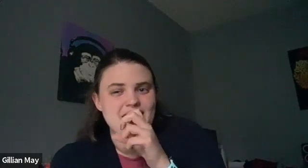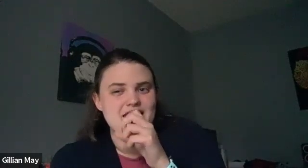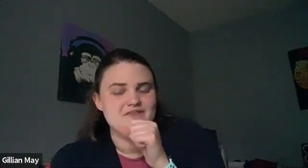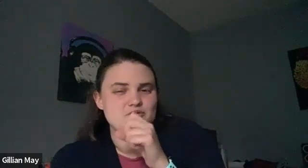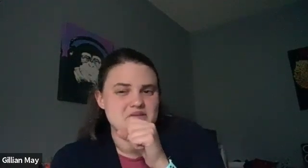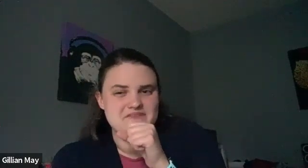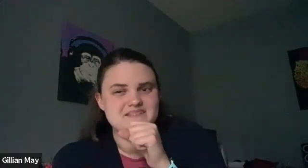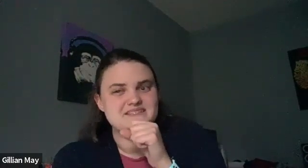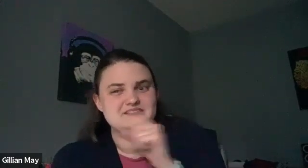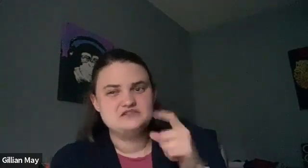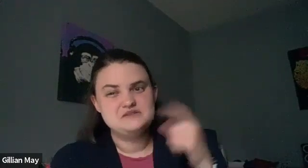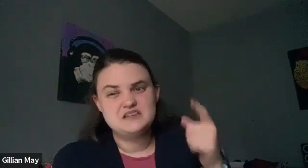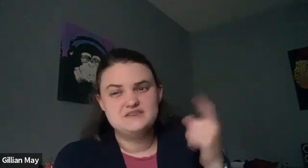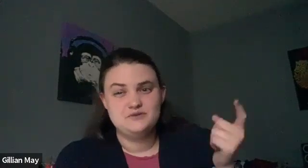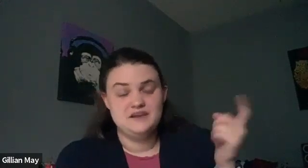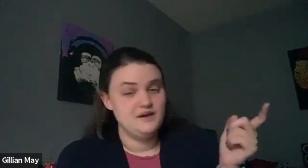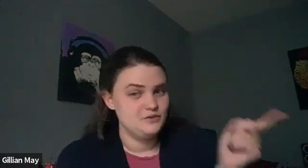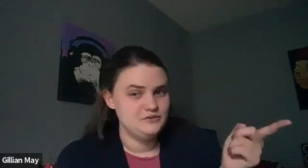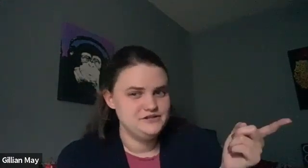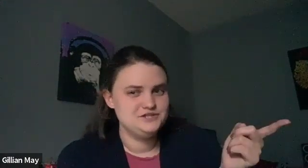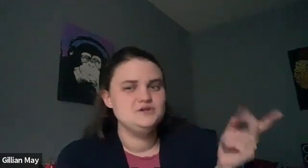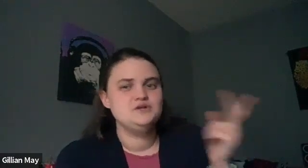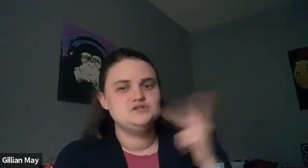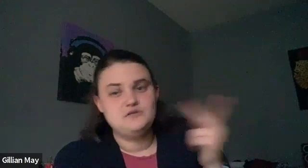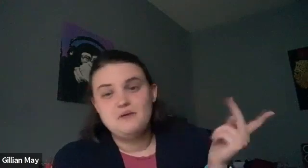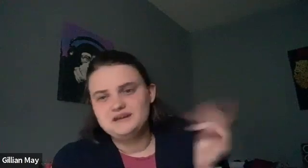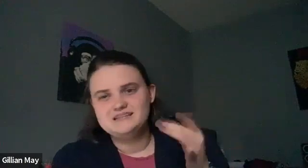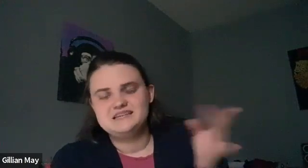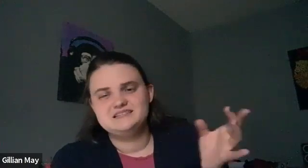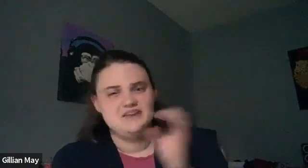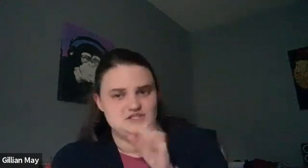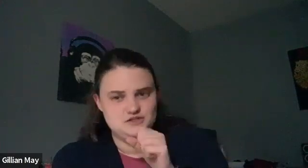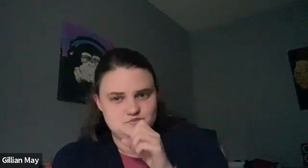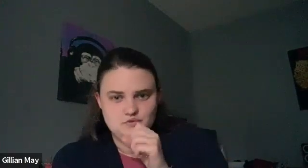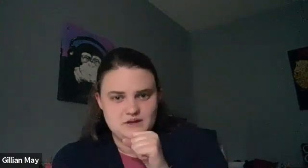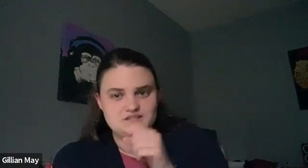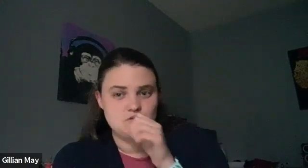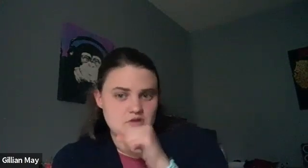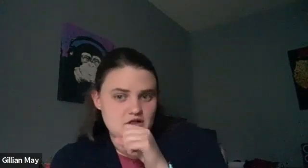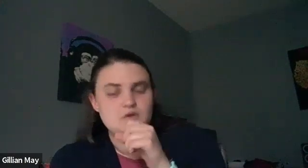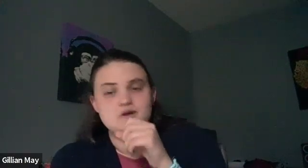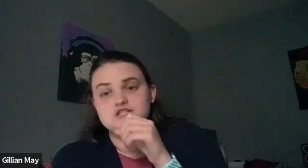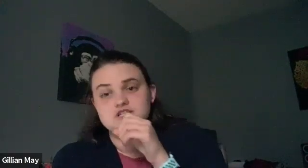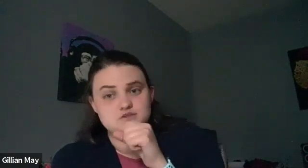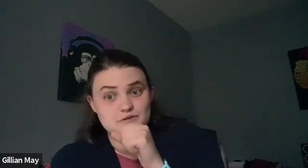And the cool thing about this is also the sign for the color orange. So that one is a sign that is used both ways. So the color orange, the actual